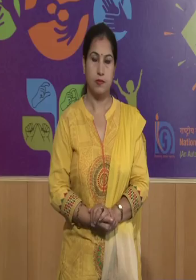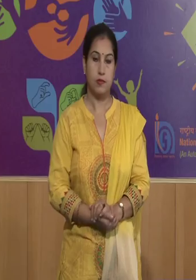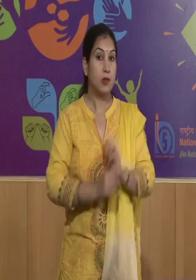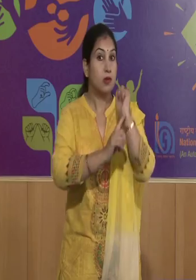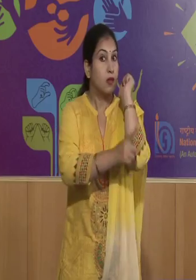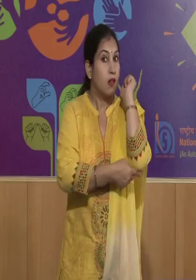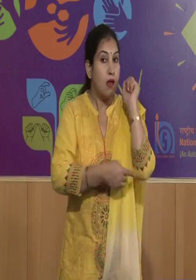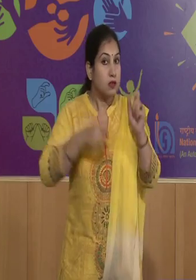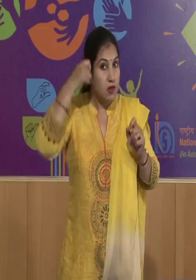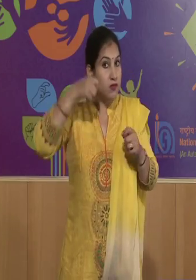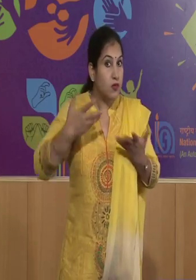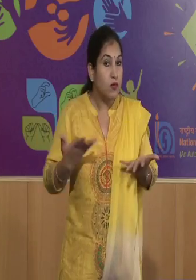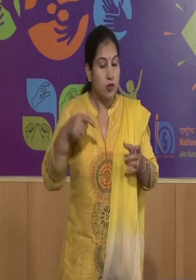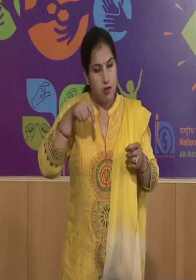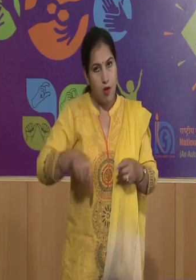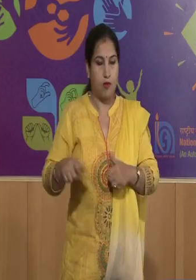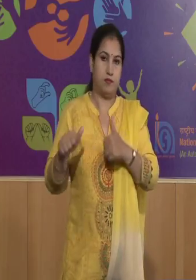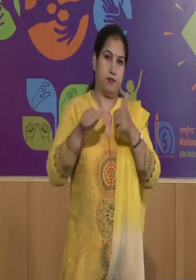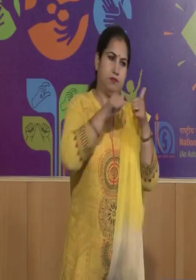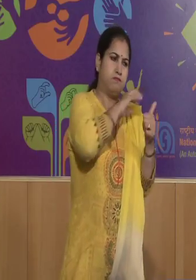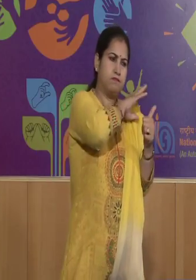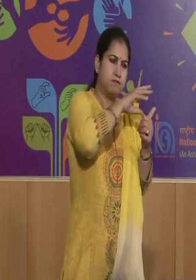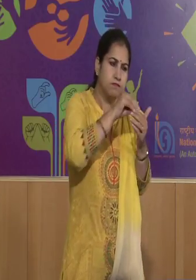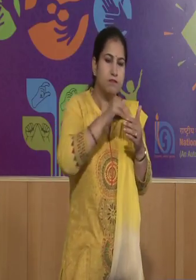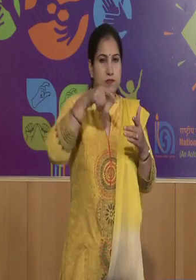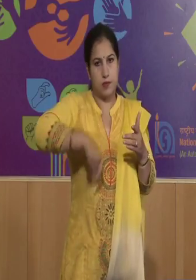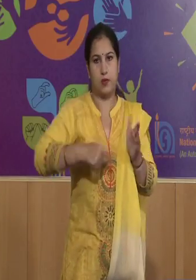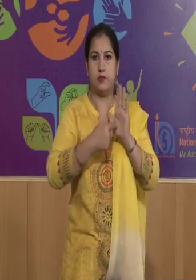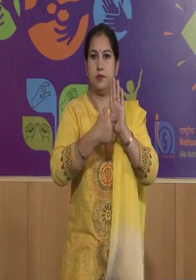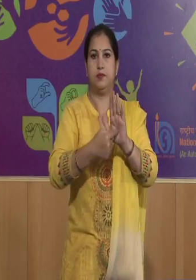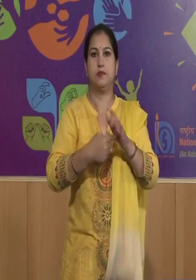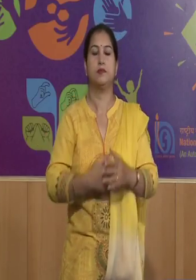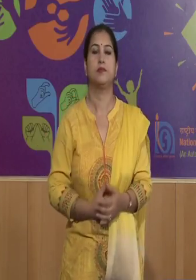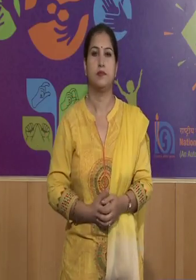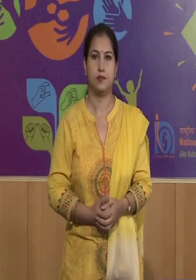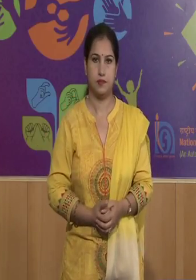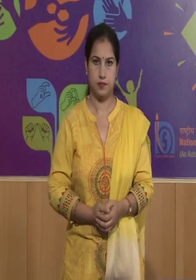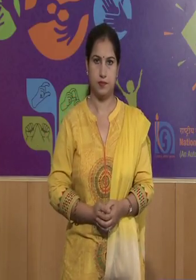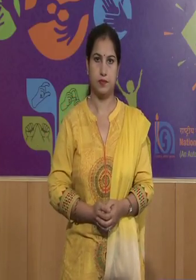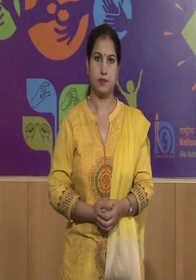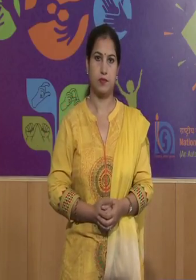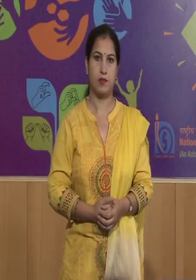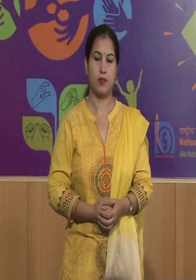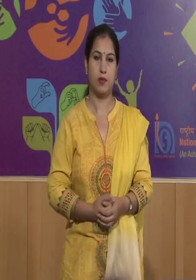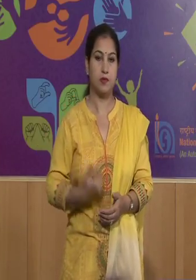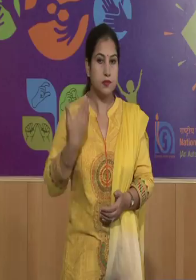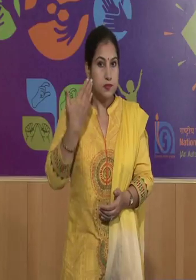In the end, let us now summarize what we have learned in this video so